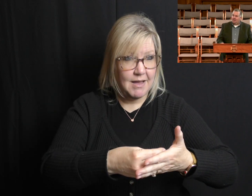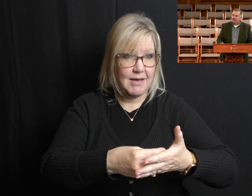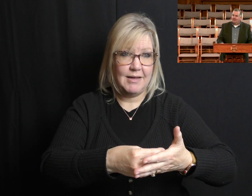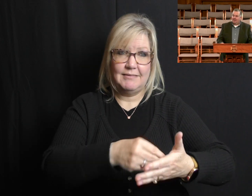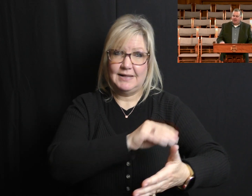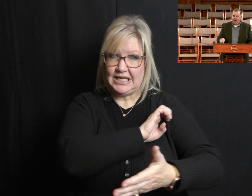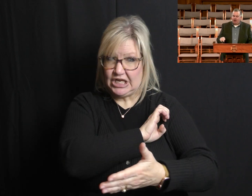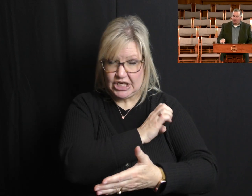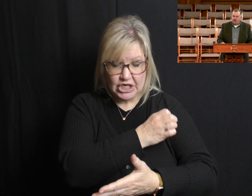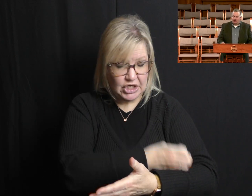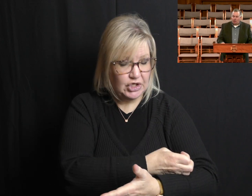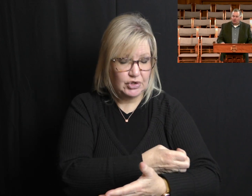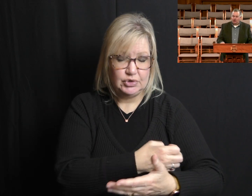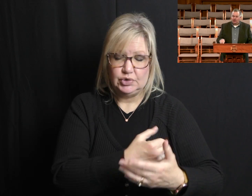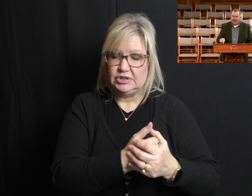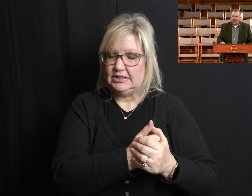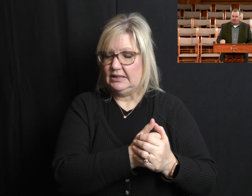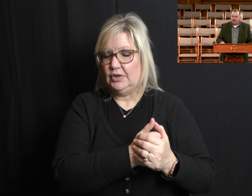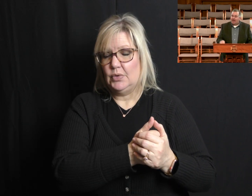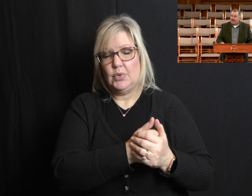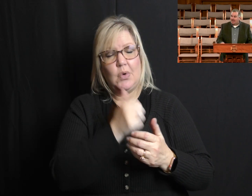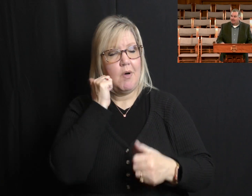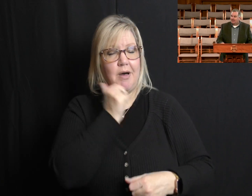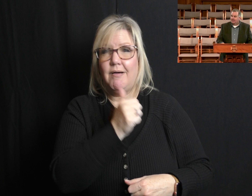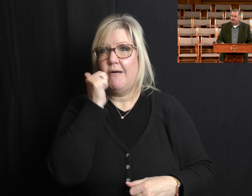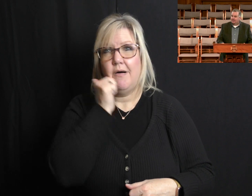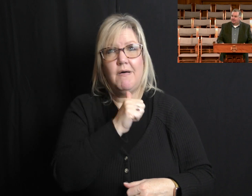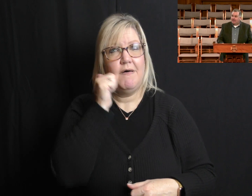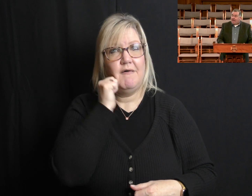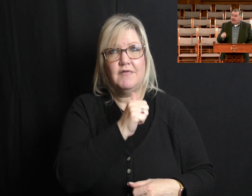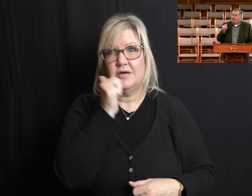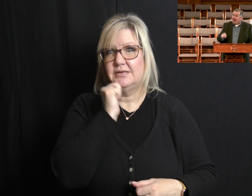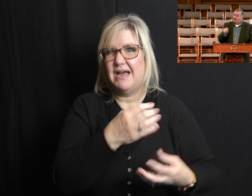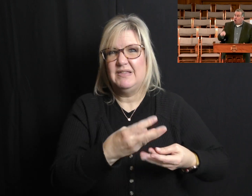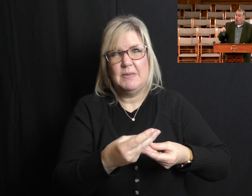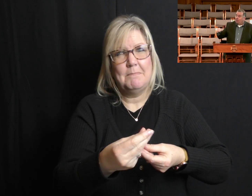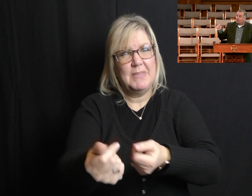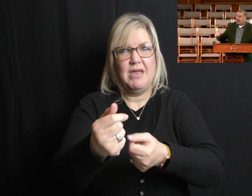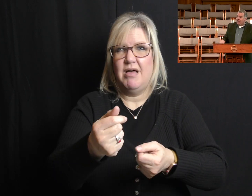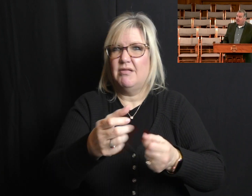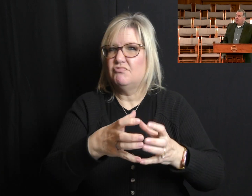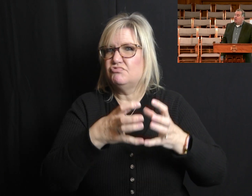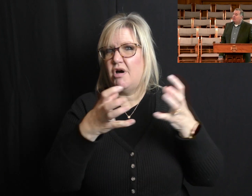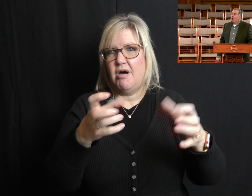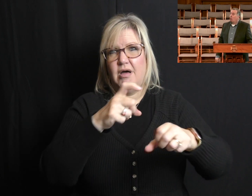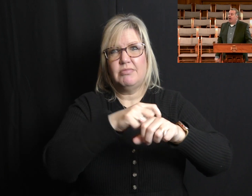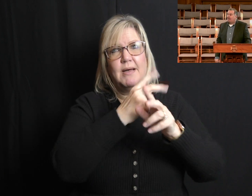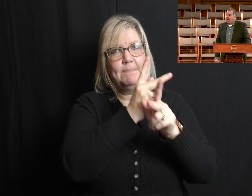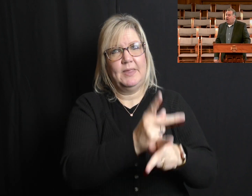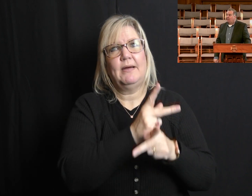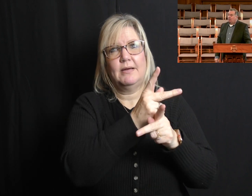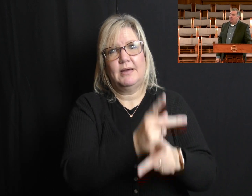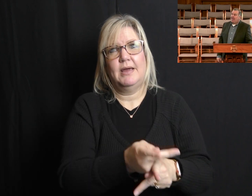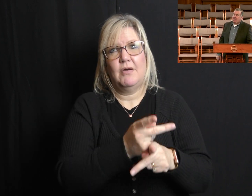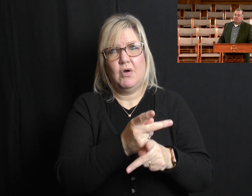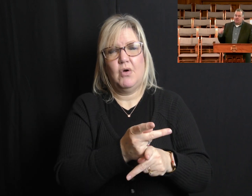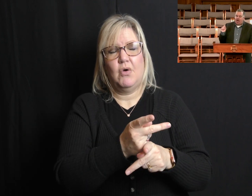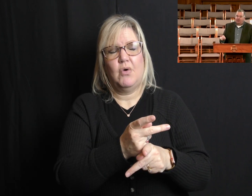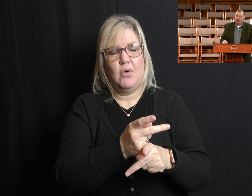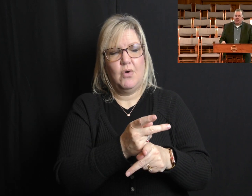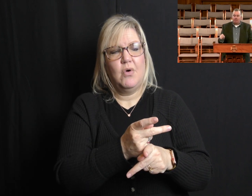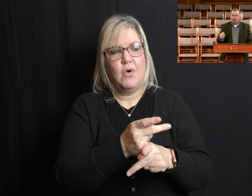energy, and resources every day. In fact, over time, the white elephant